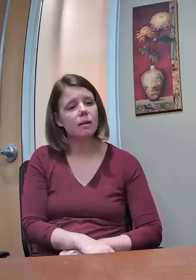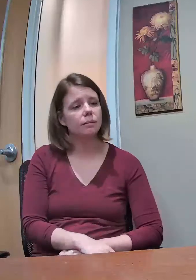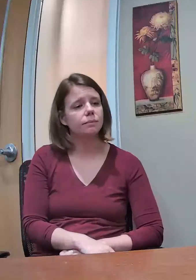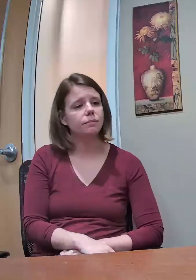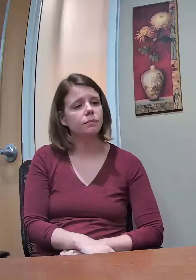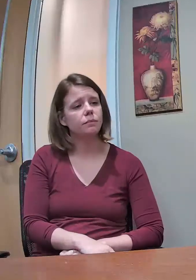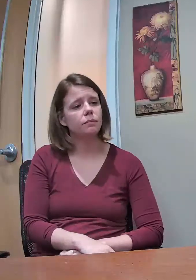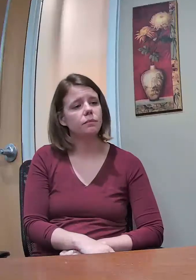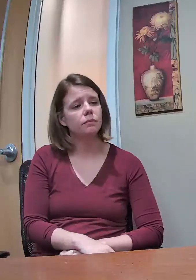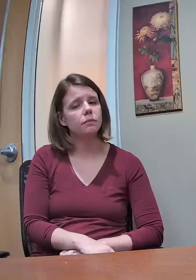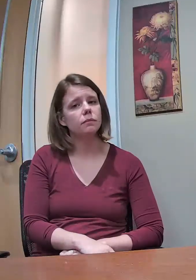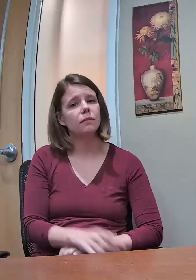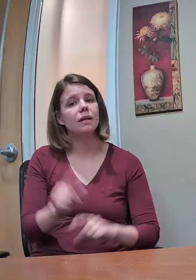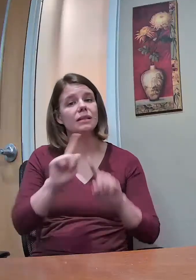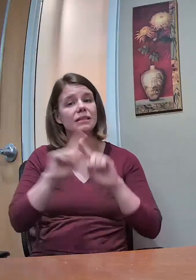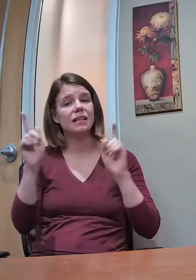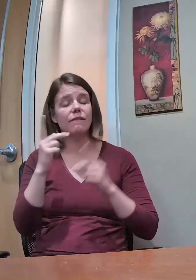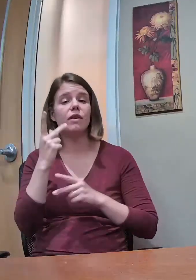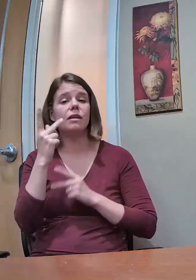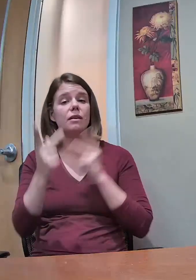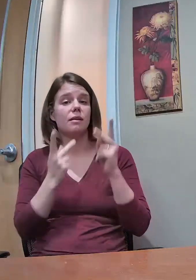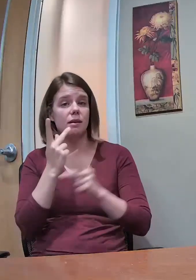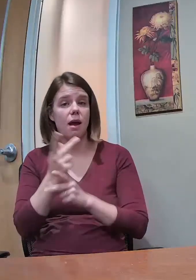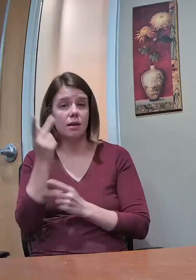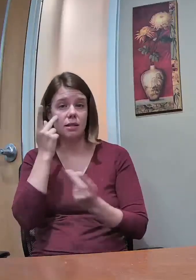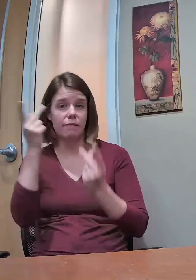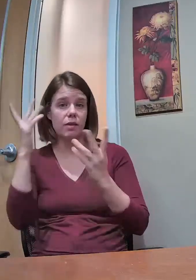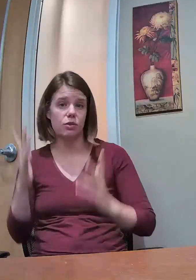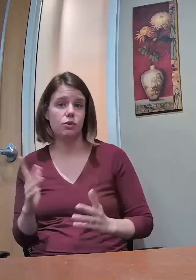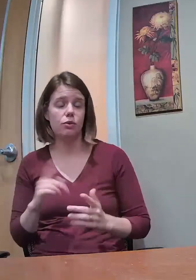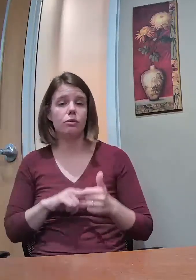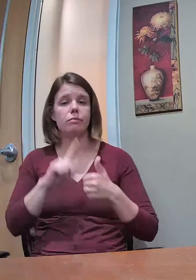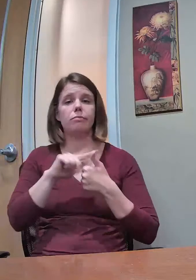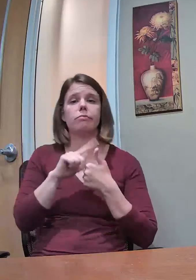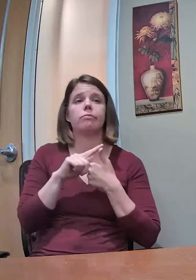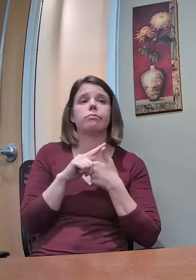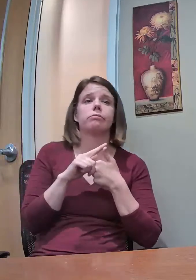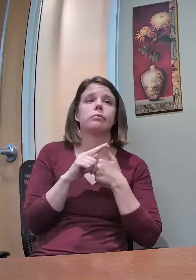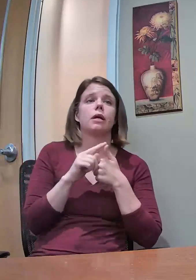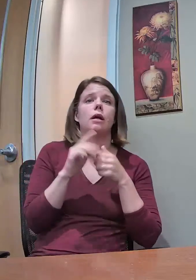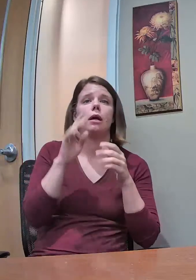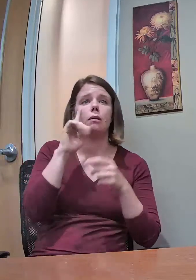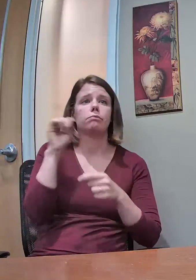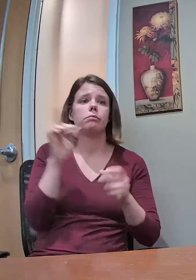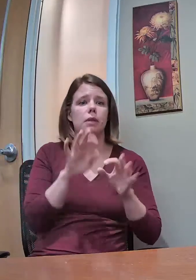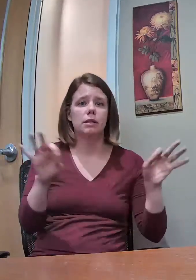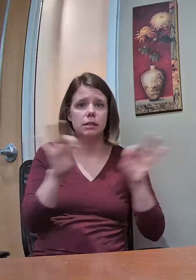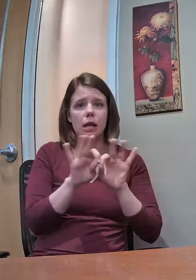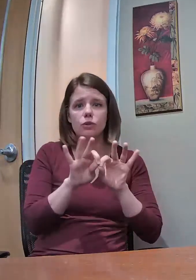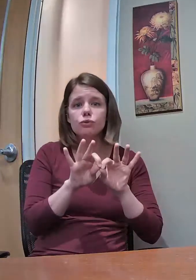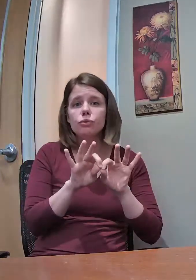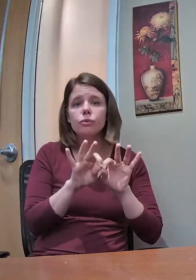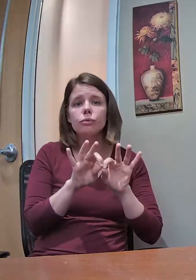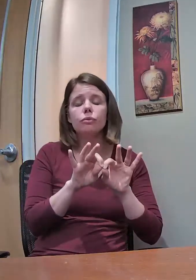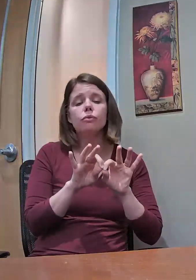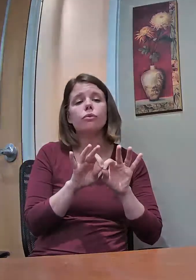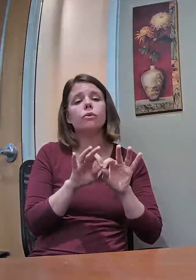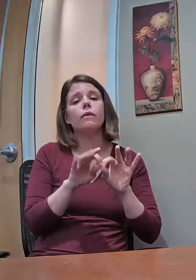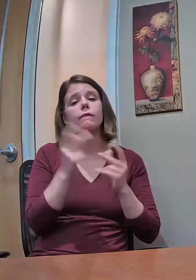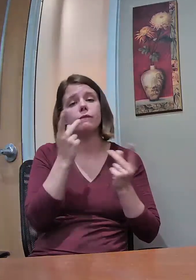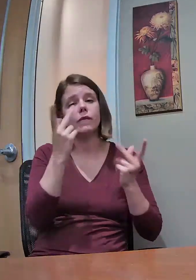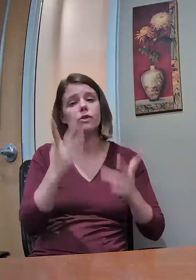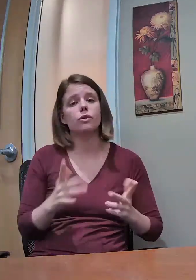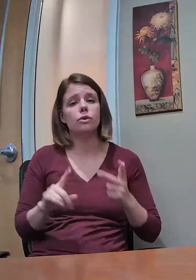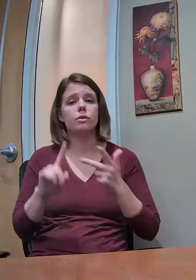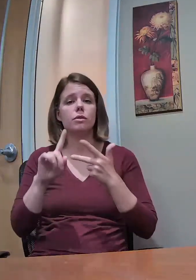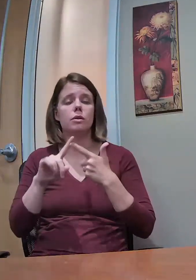There are different types of visitors. Basically, there's essential visitors and general visitors. And then